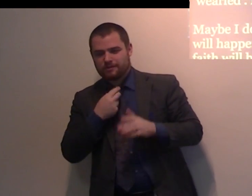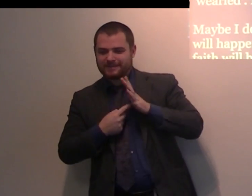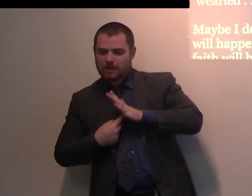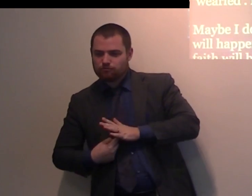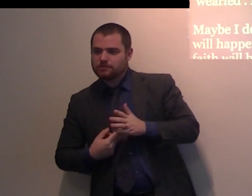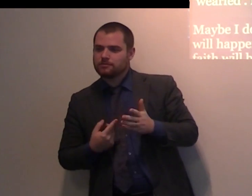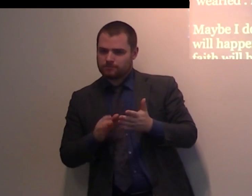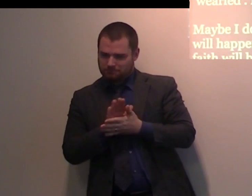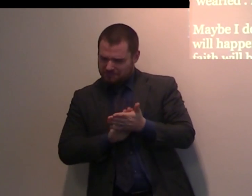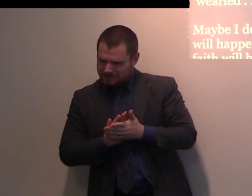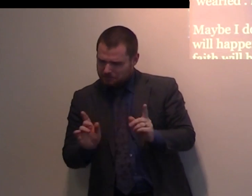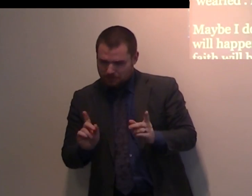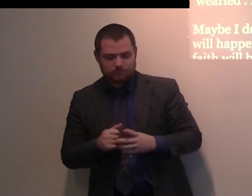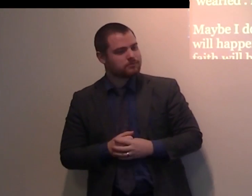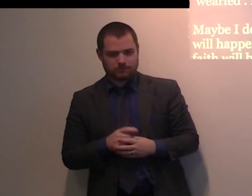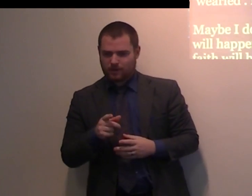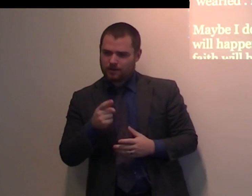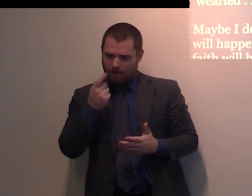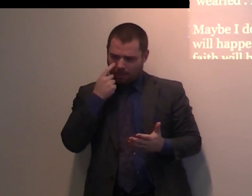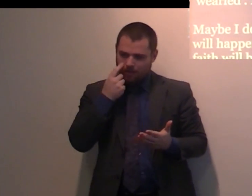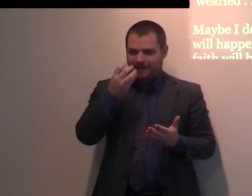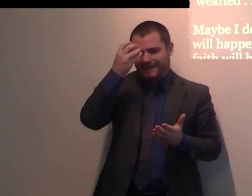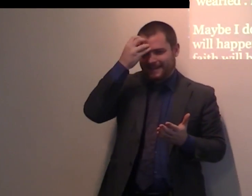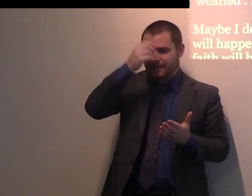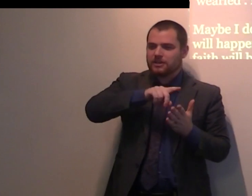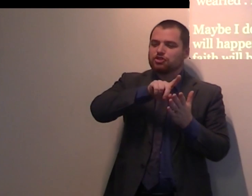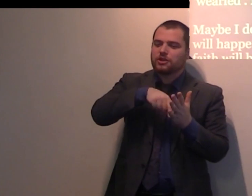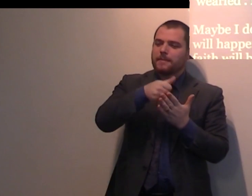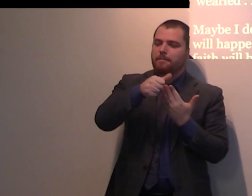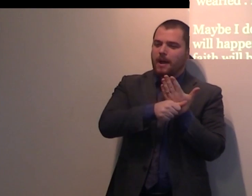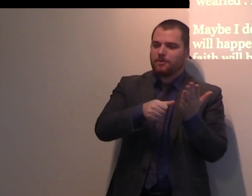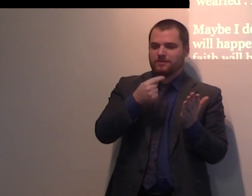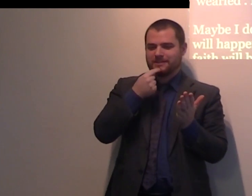Means what? The King James Bible says weary.